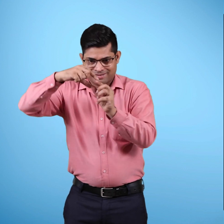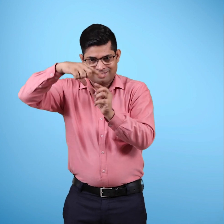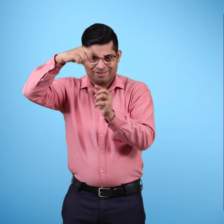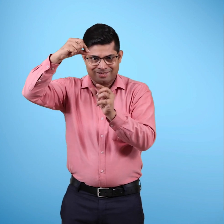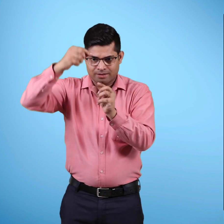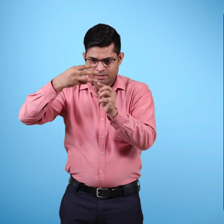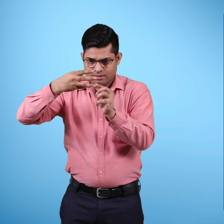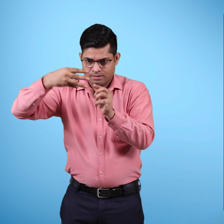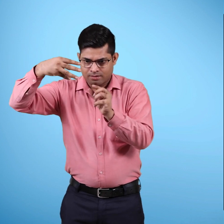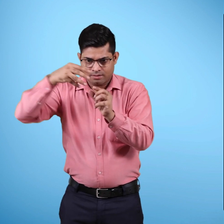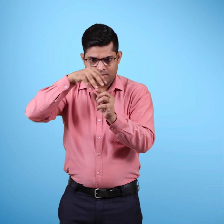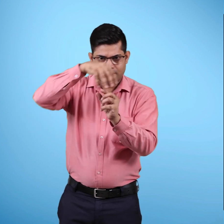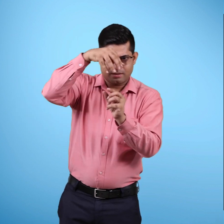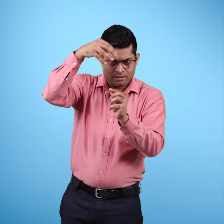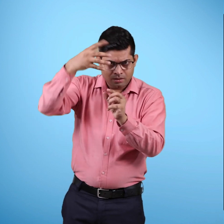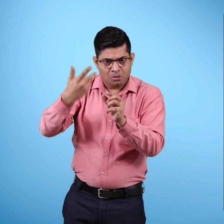What kind of venation do they have?